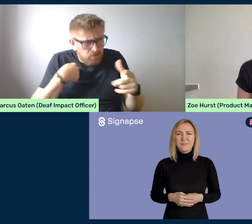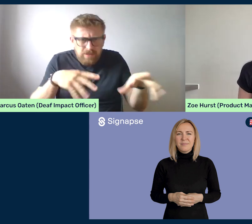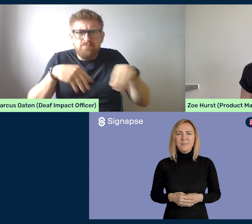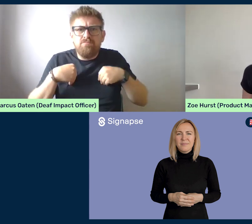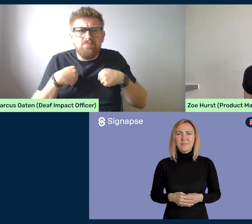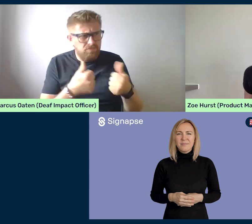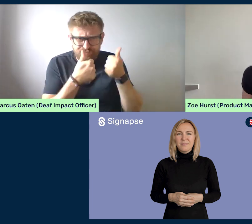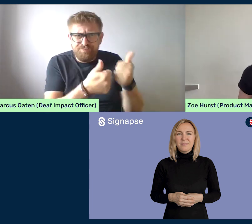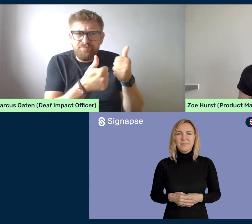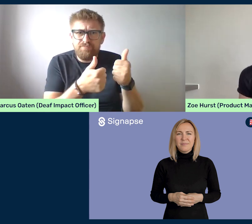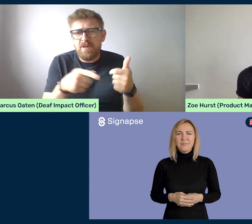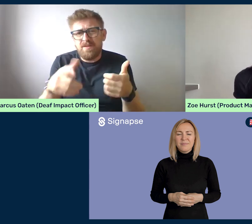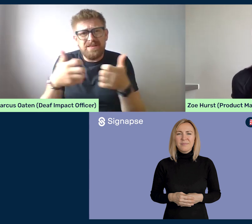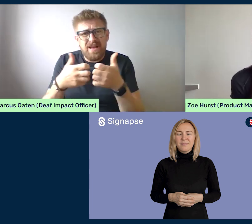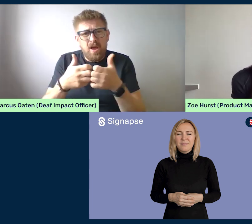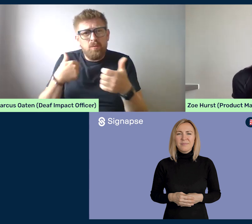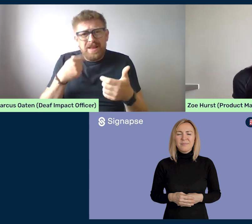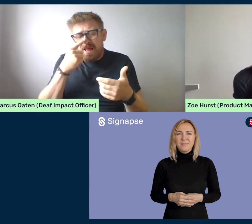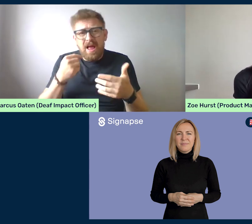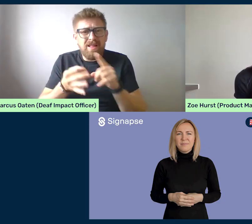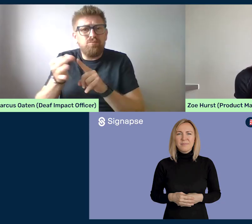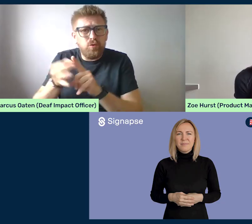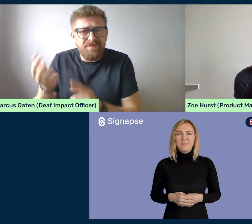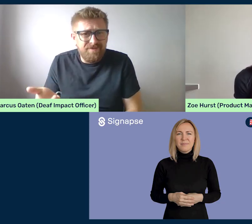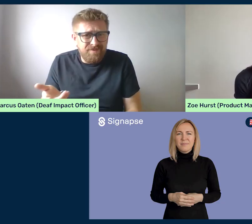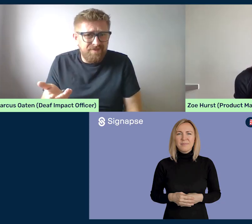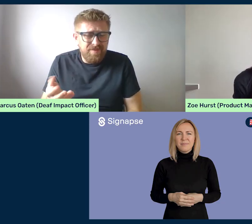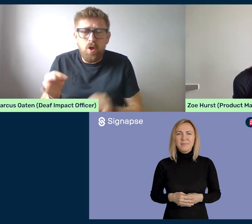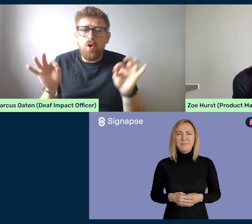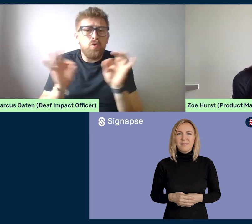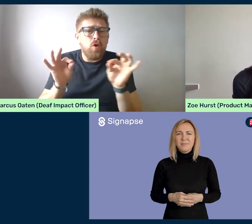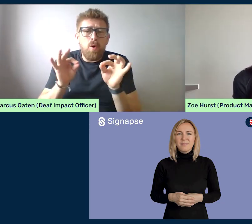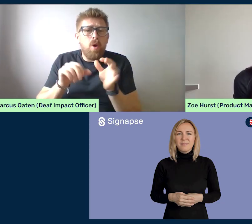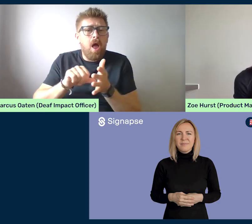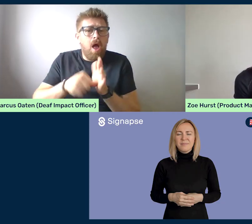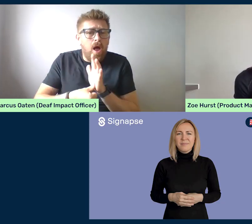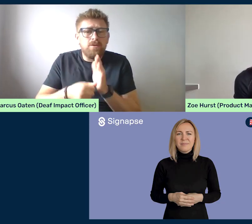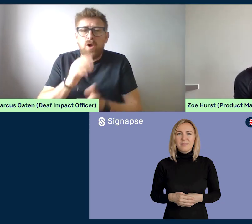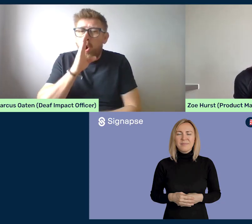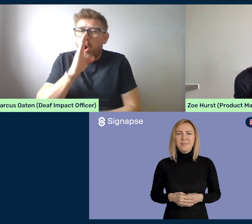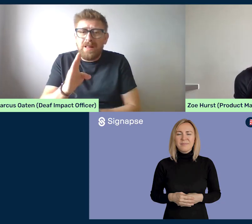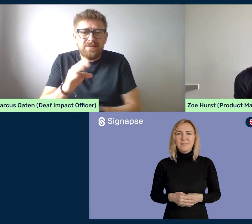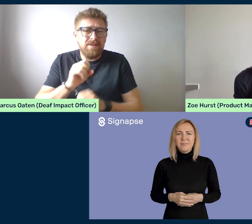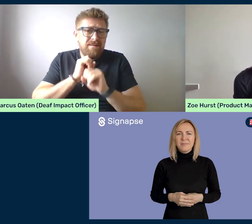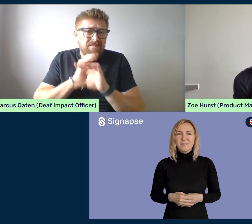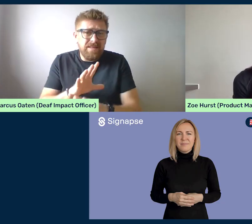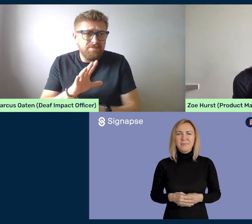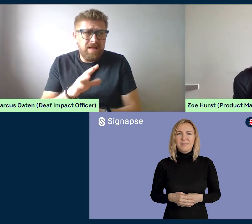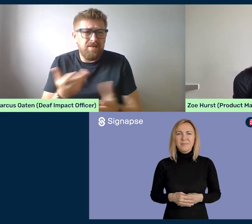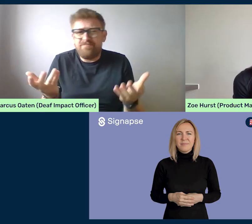have to take that on board. It's vital we have that feedback. It's brilliant. That is how we can make improvements.